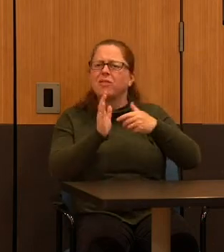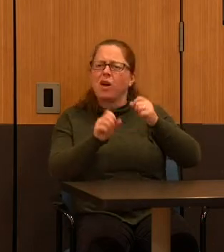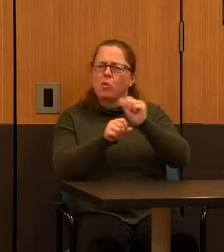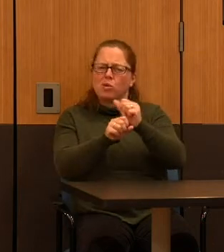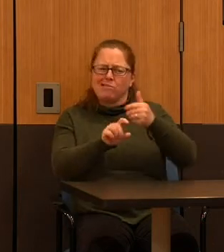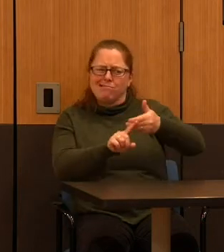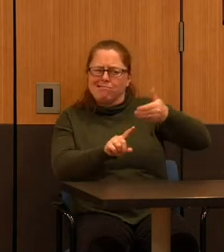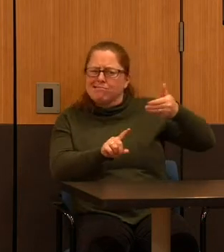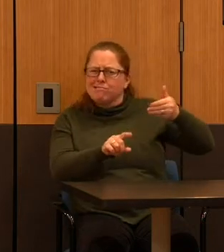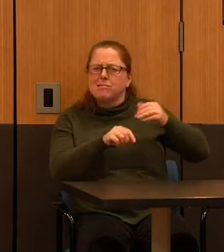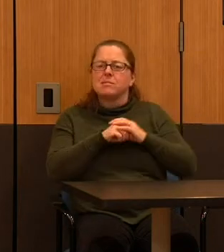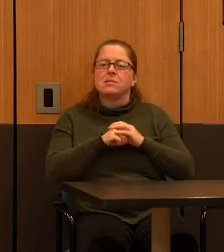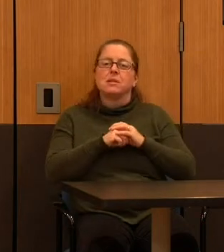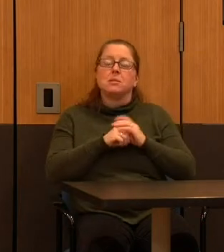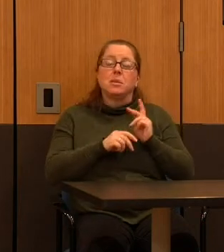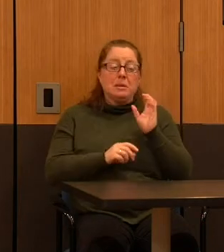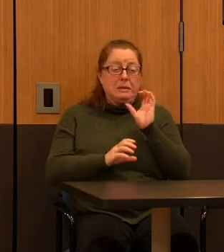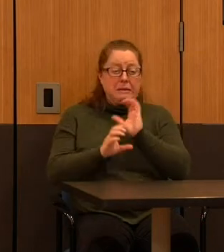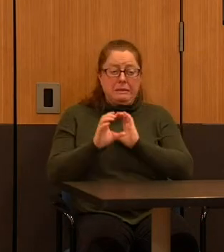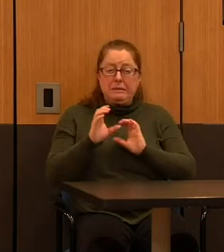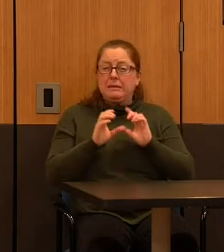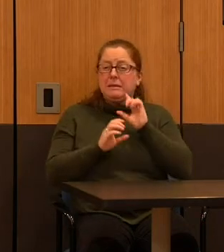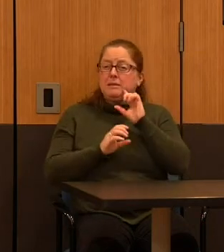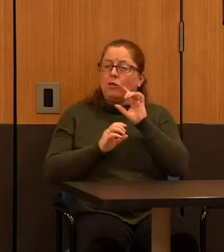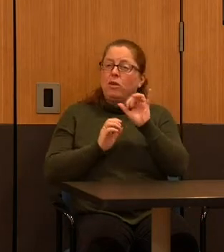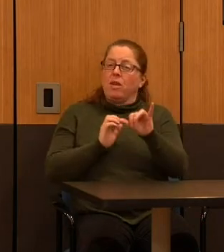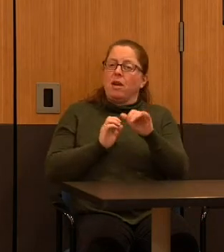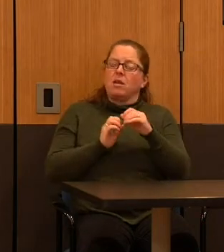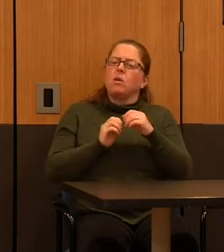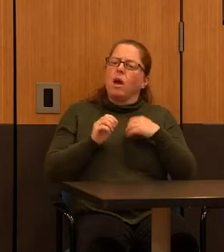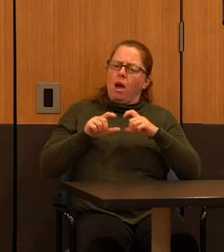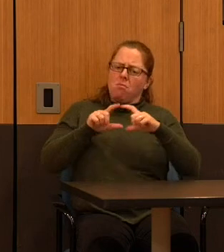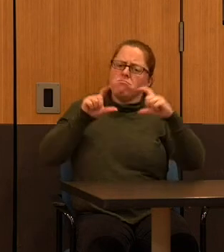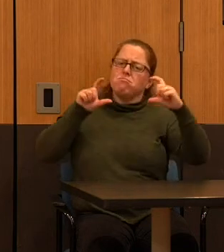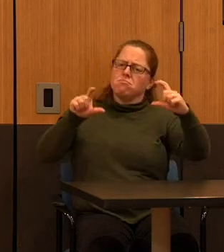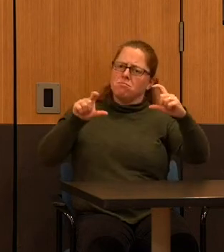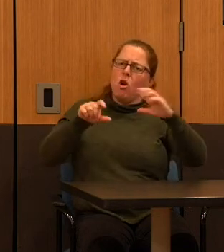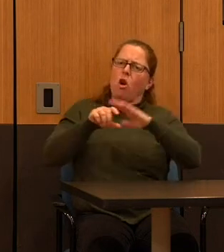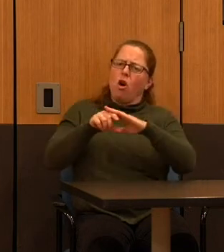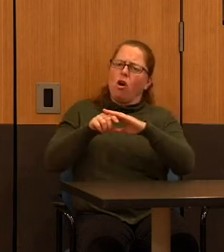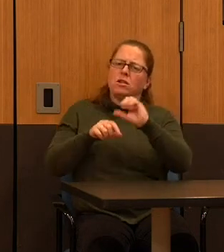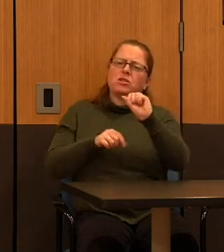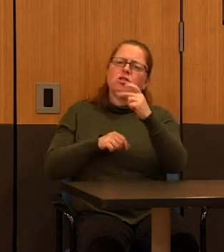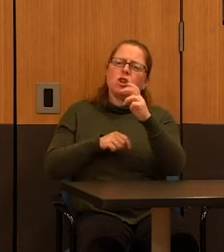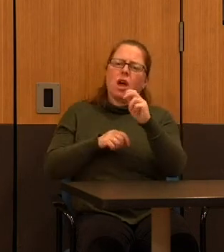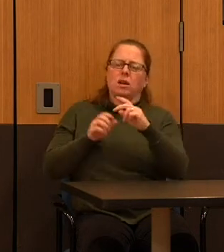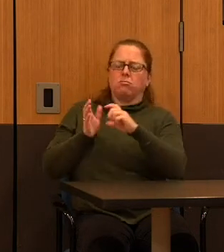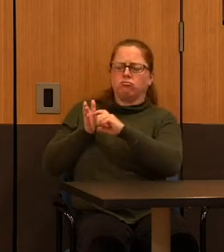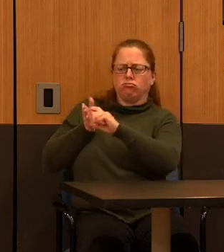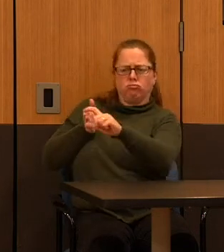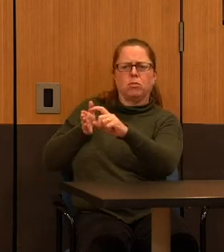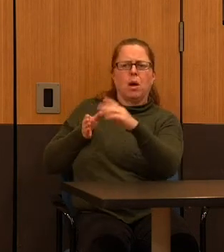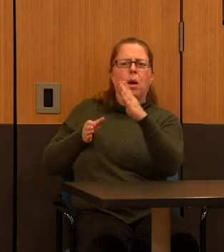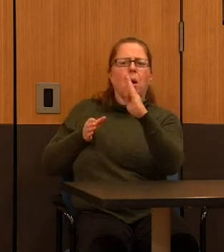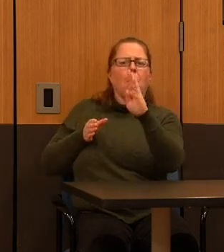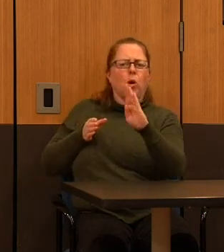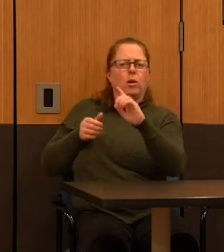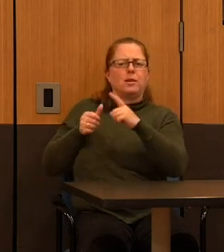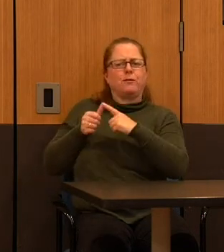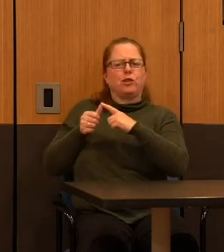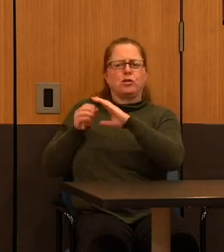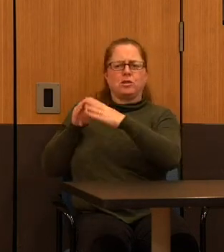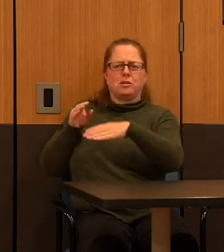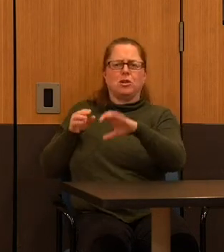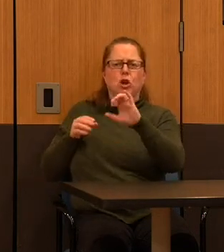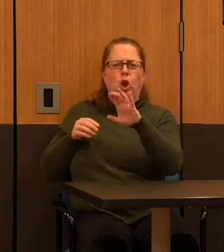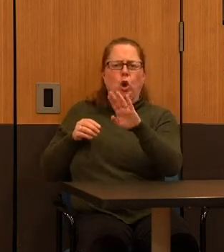strong that there was for a time a plaque on Shattuck Avenue marking Berkeley's first curb cut. This seems, from my research at least, to be an